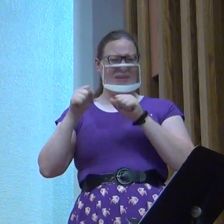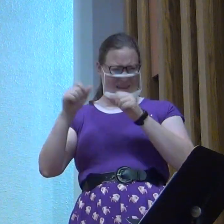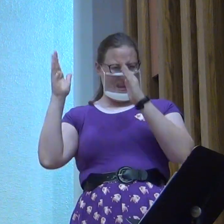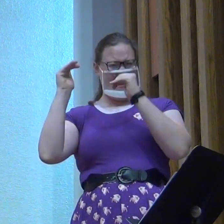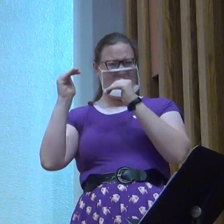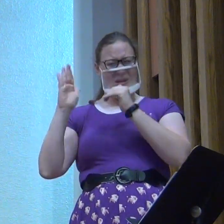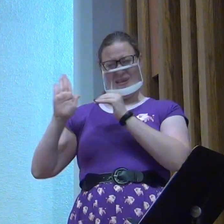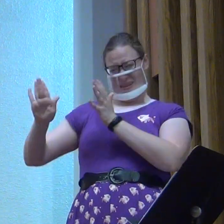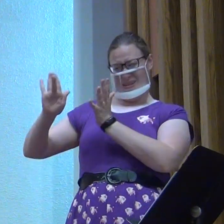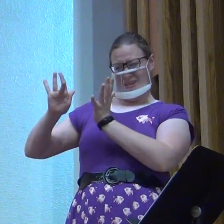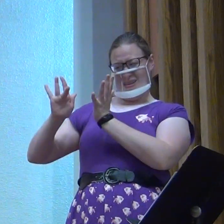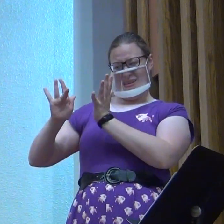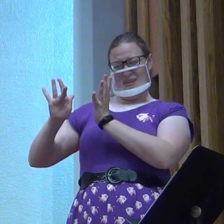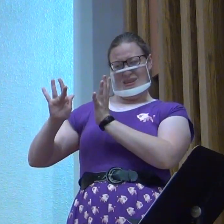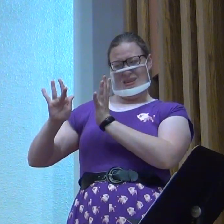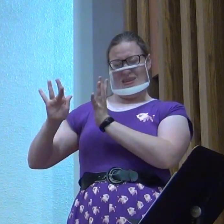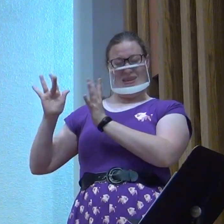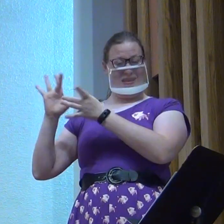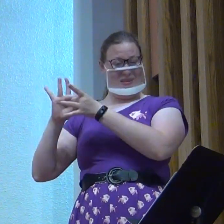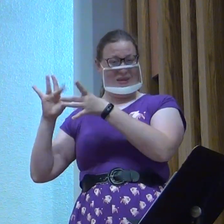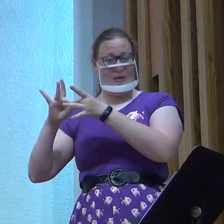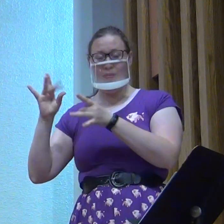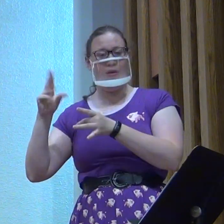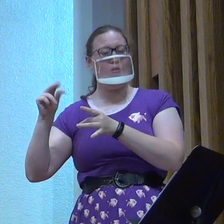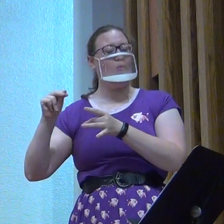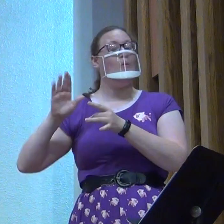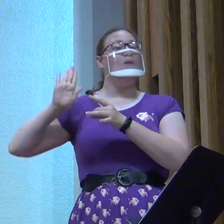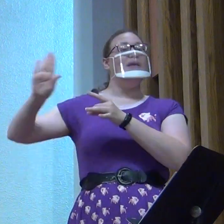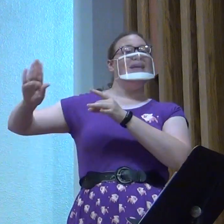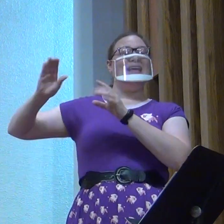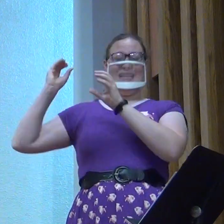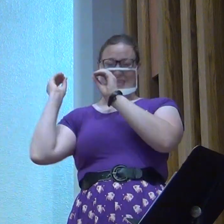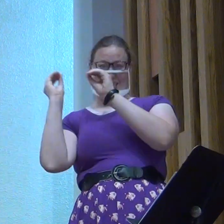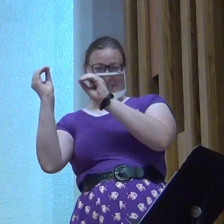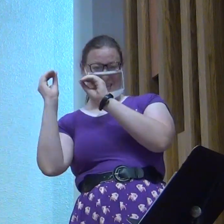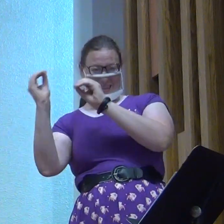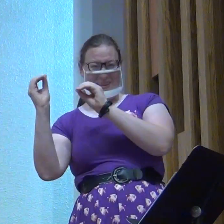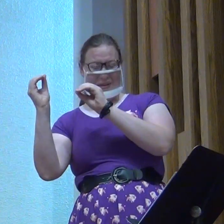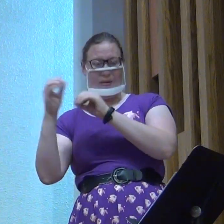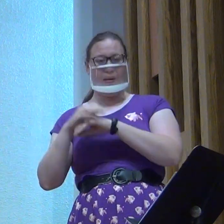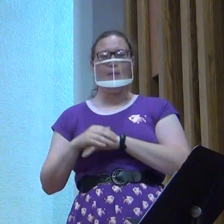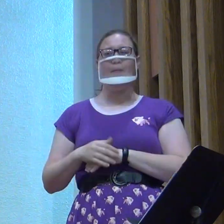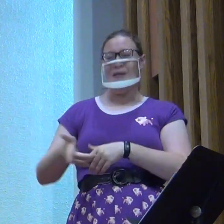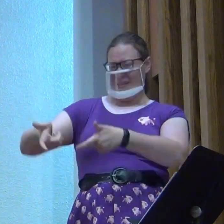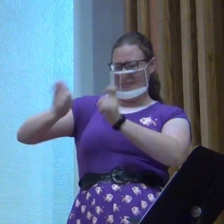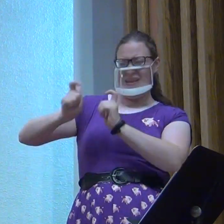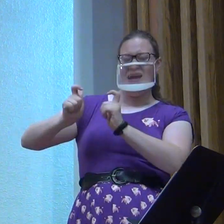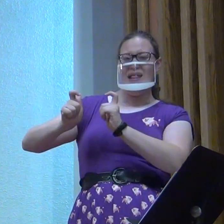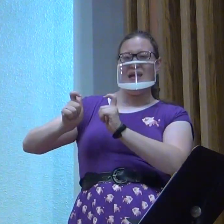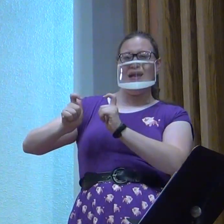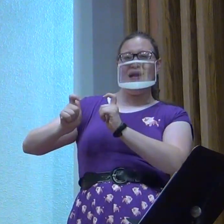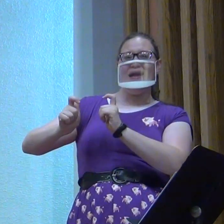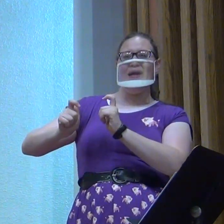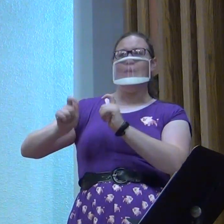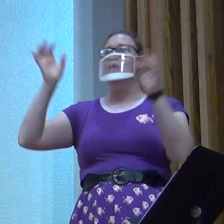of Jesus. It's a summary of the teaching of Jesus here. Suddenly, but